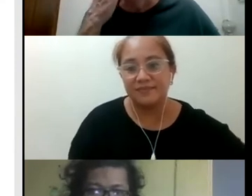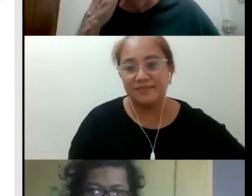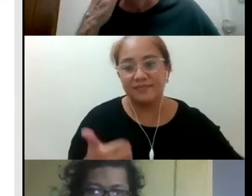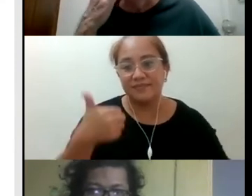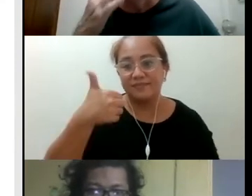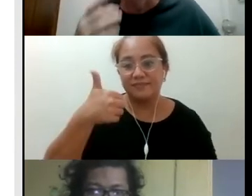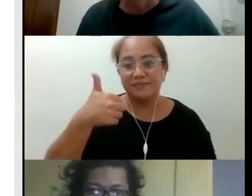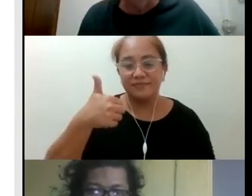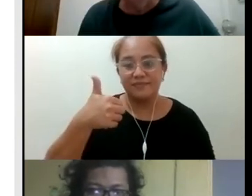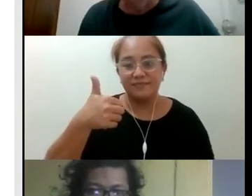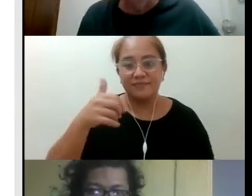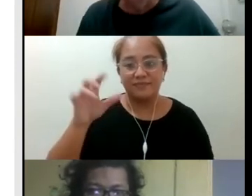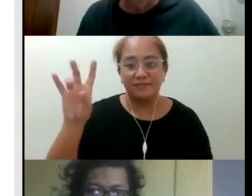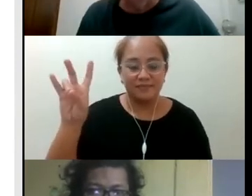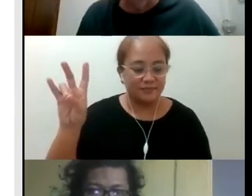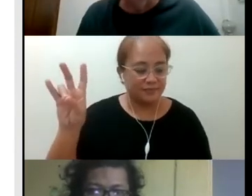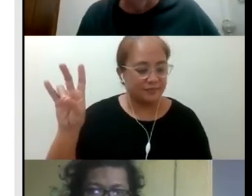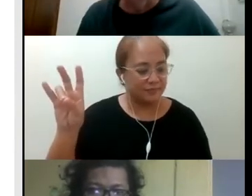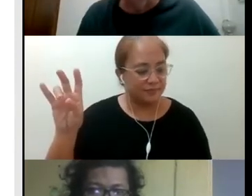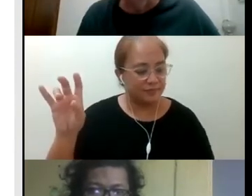Okay, 7.